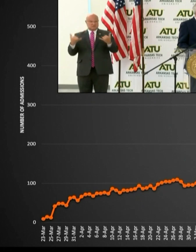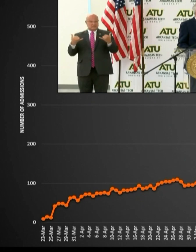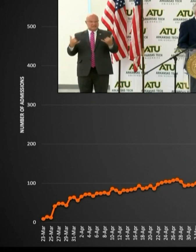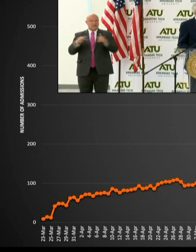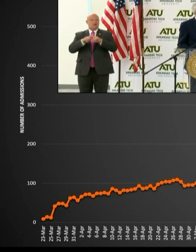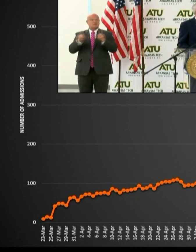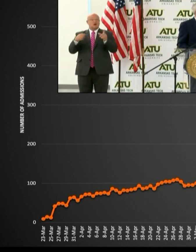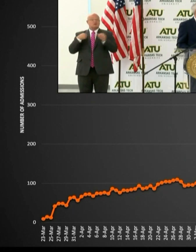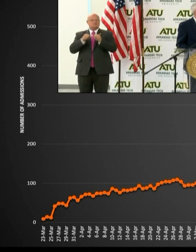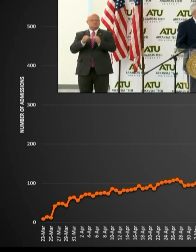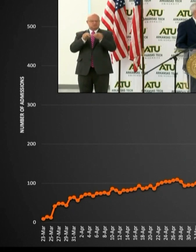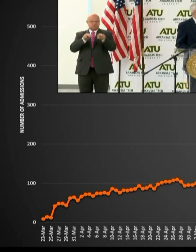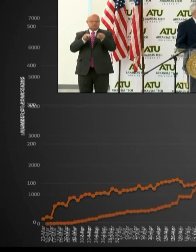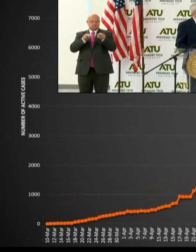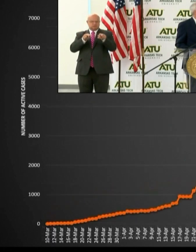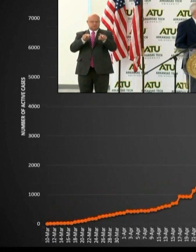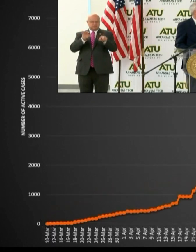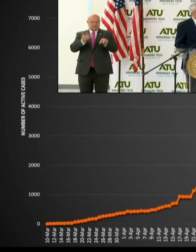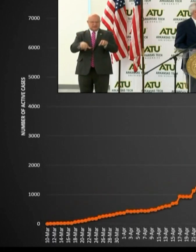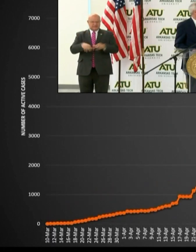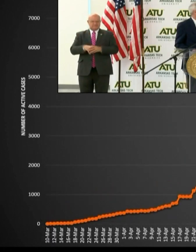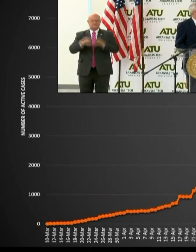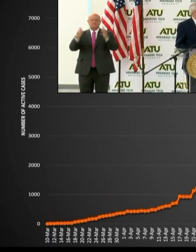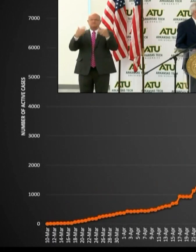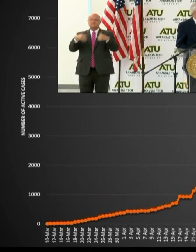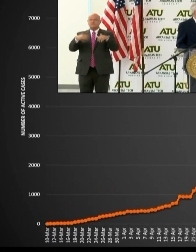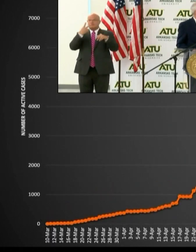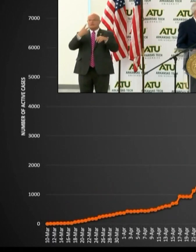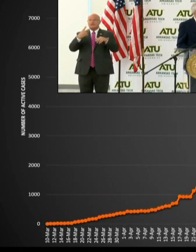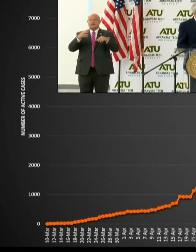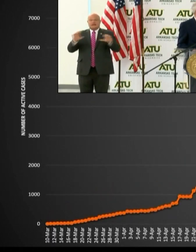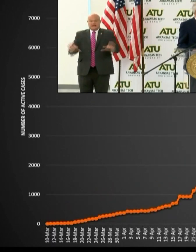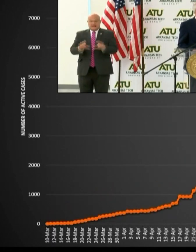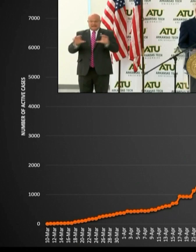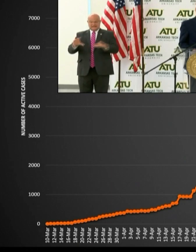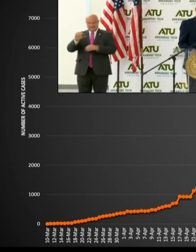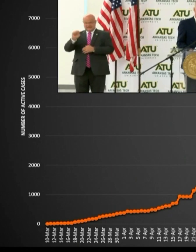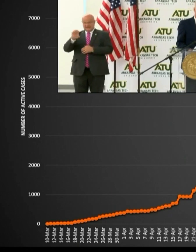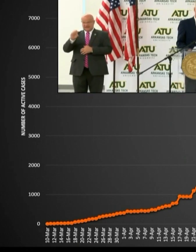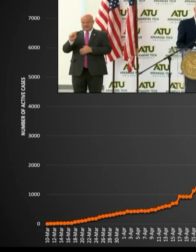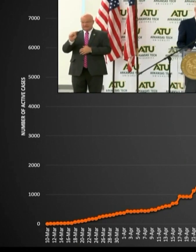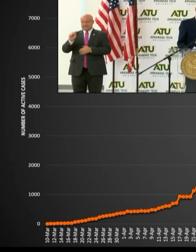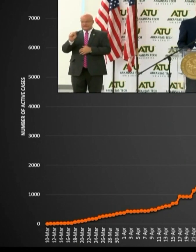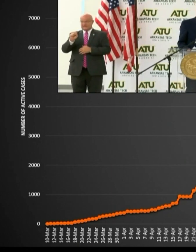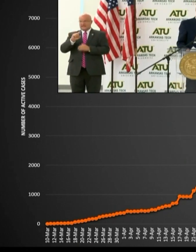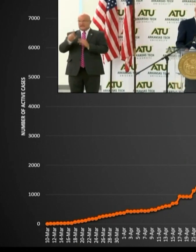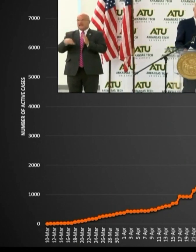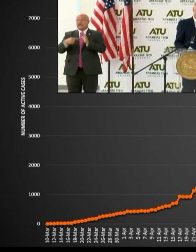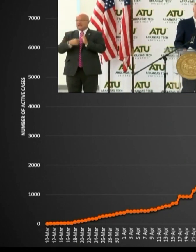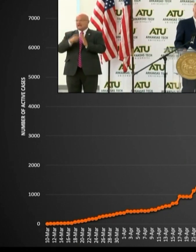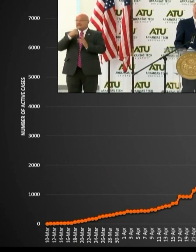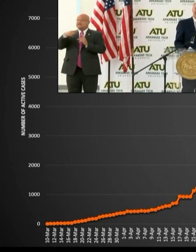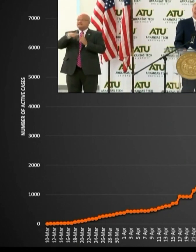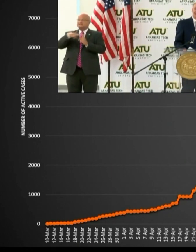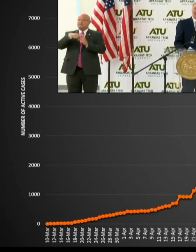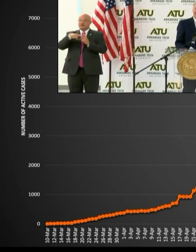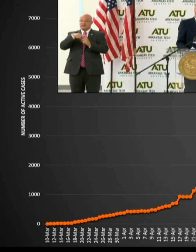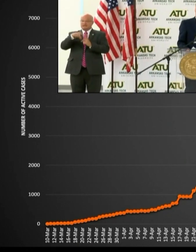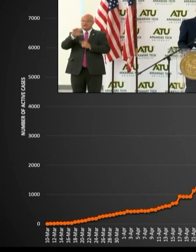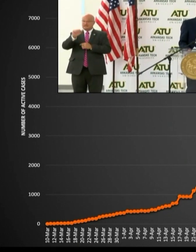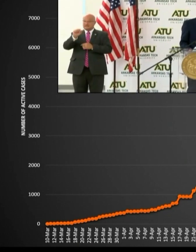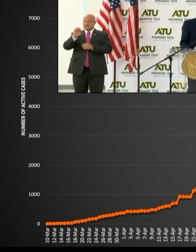but we continue to watch that. Next, you'll see our active cases, and this is the positive